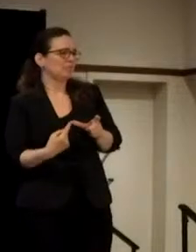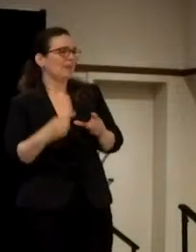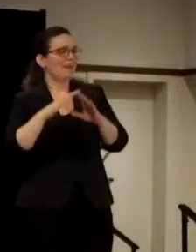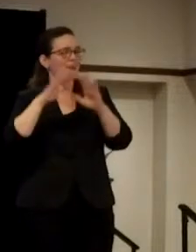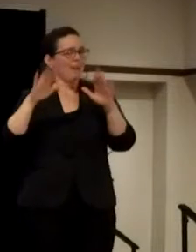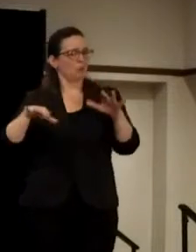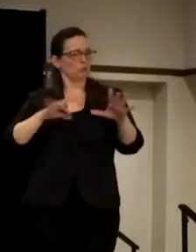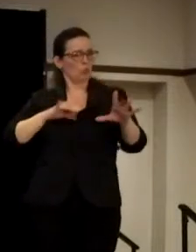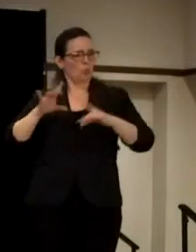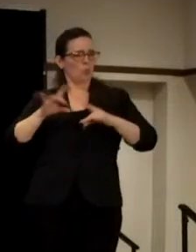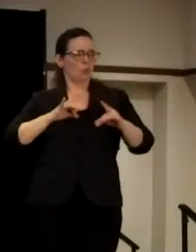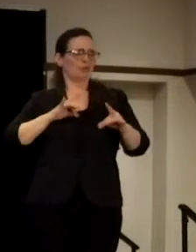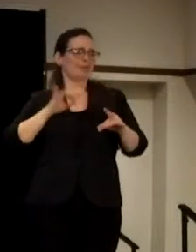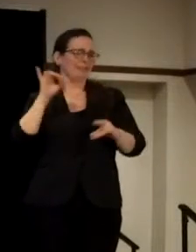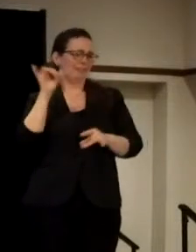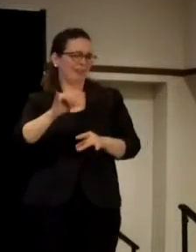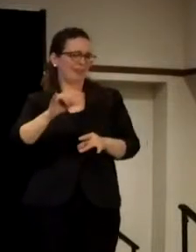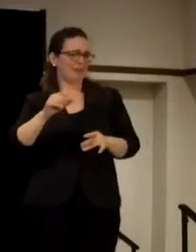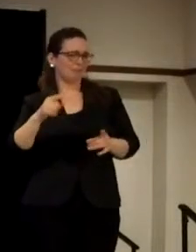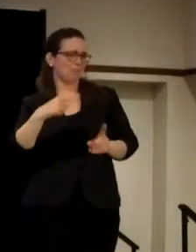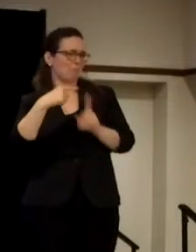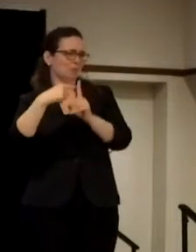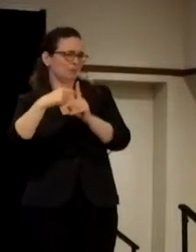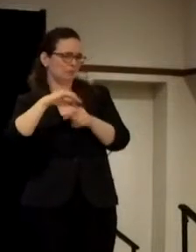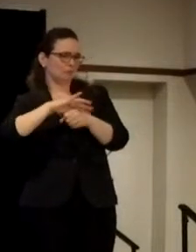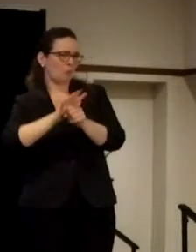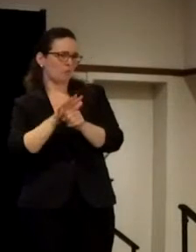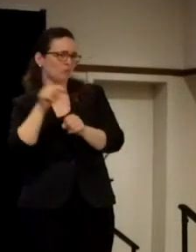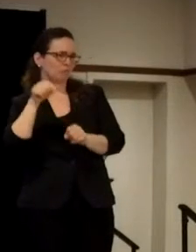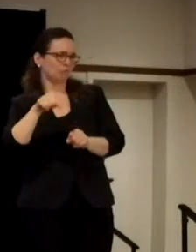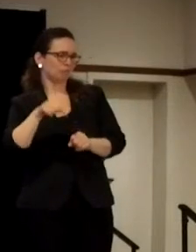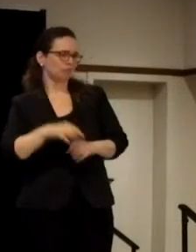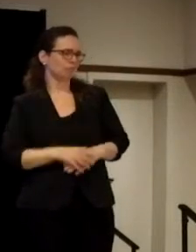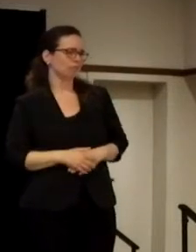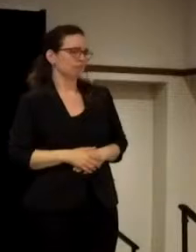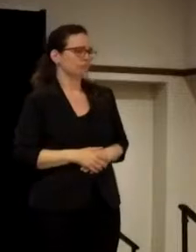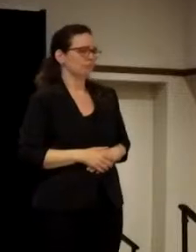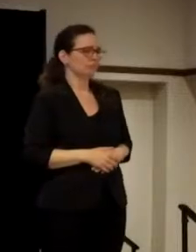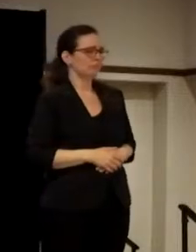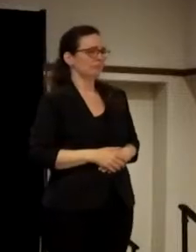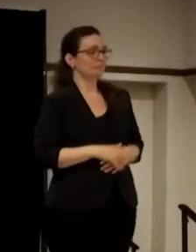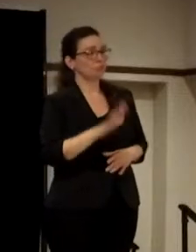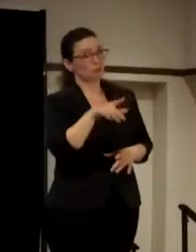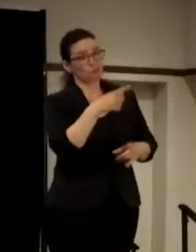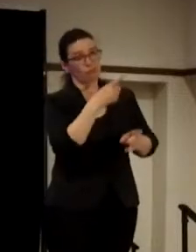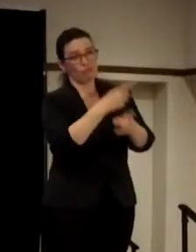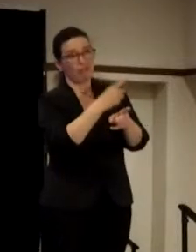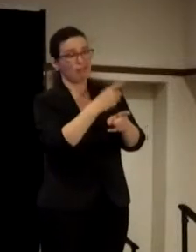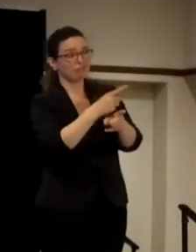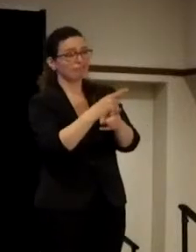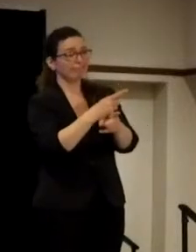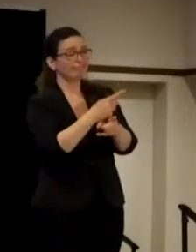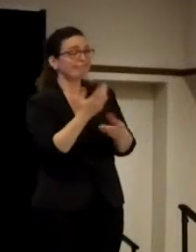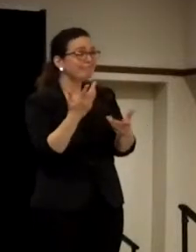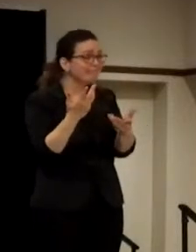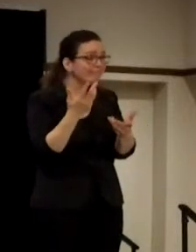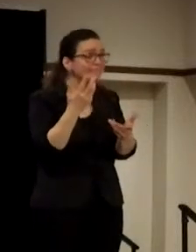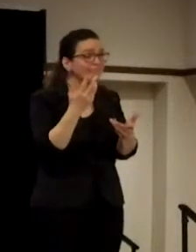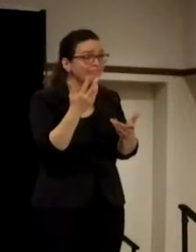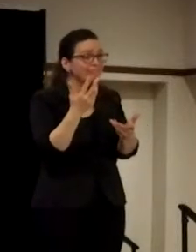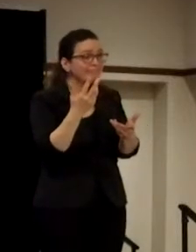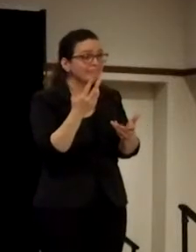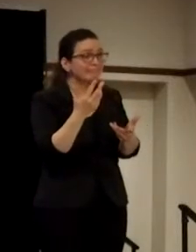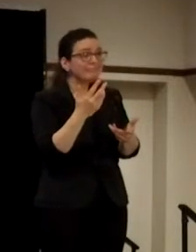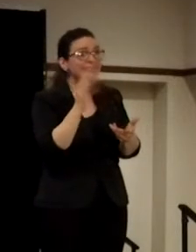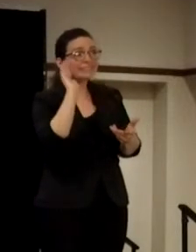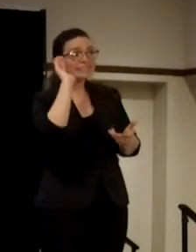the rest of the population goes way down. But certainly look at congregate settings are a problem. I was asking to